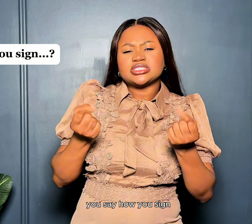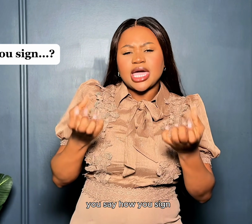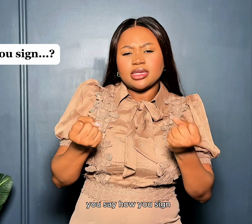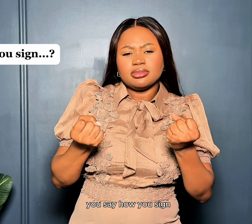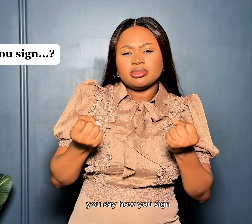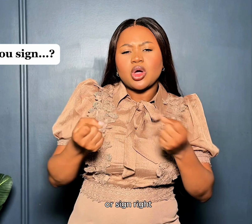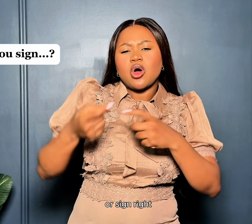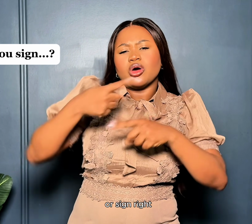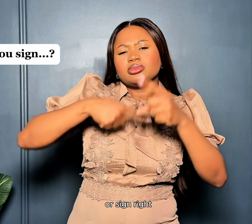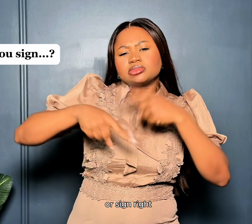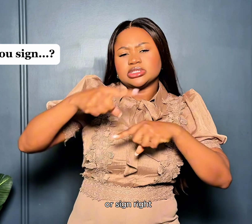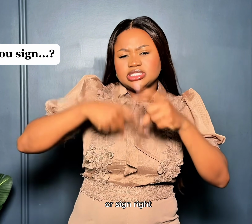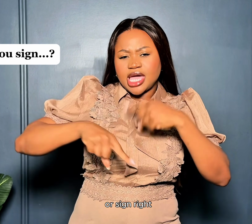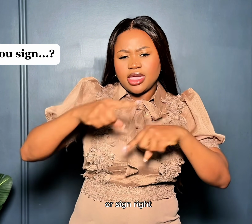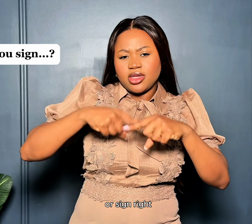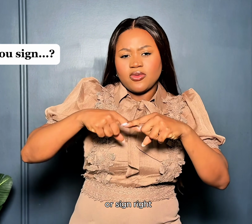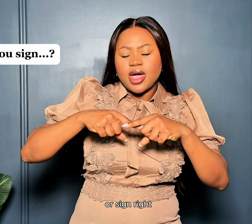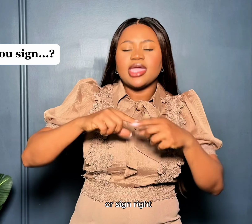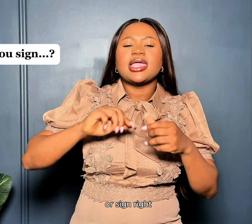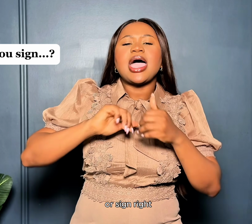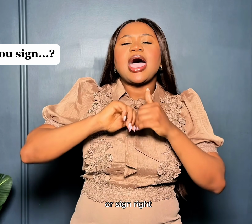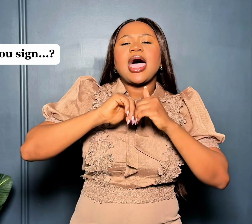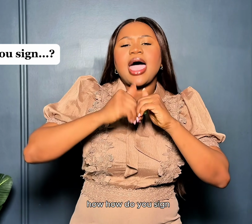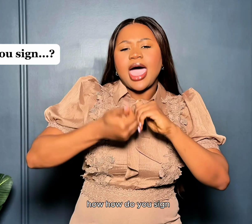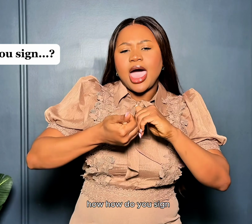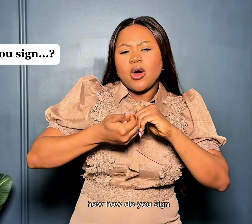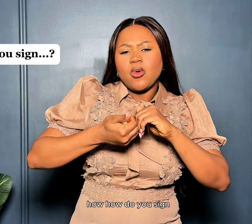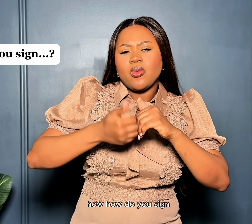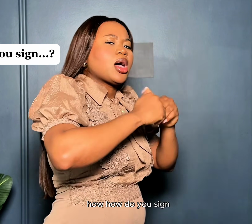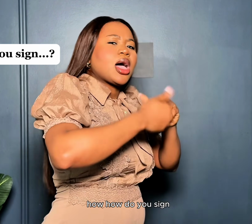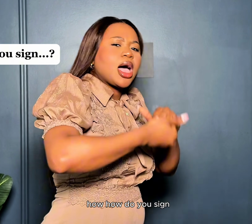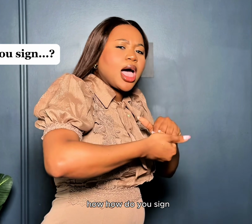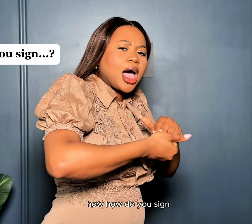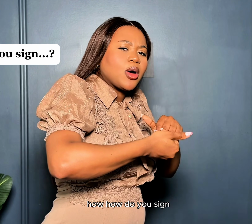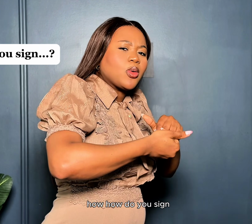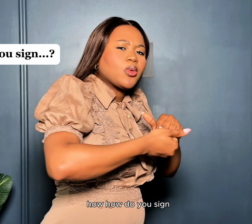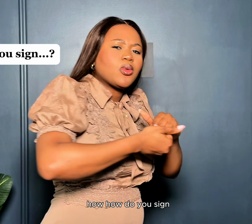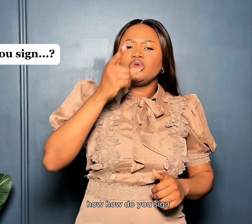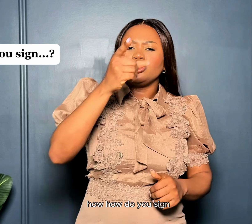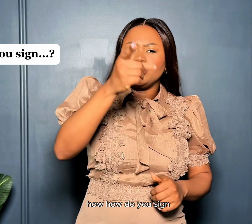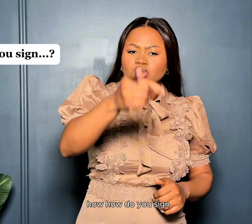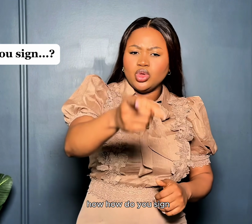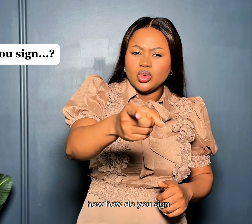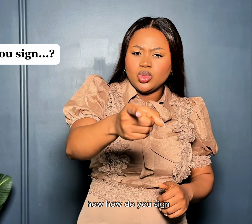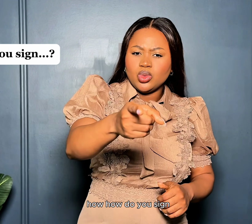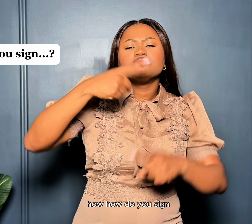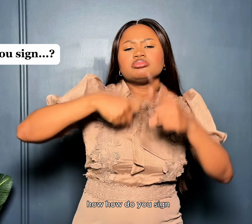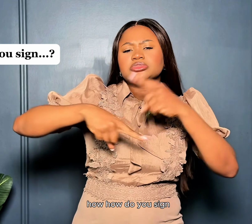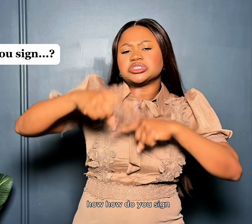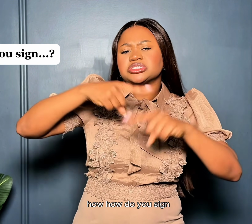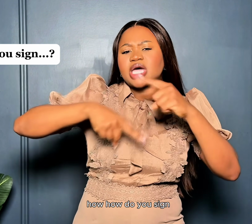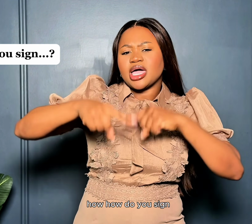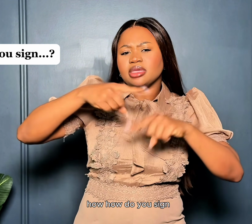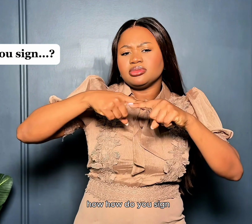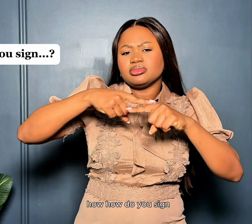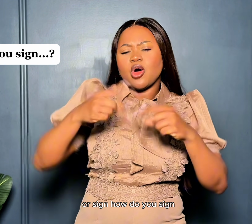sign, or sign, right? How do you sign,